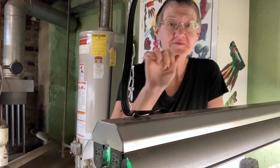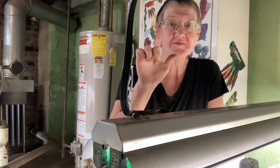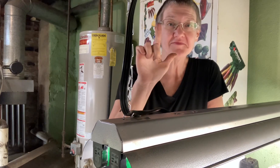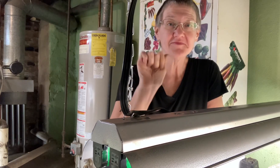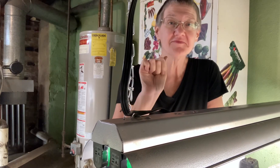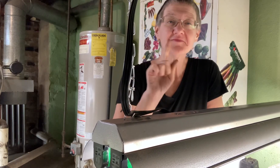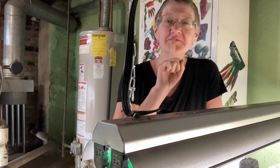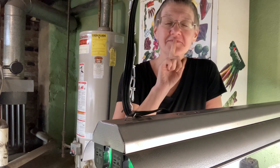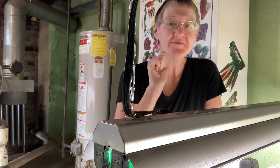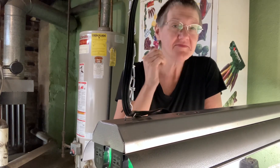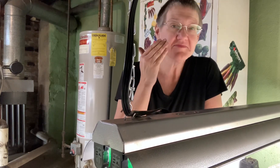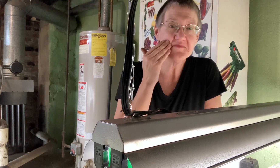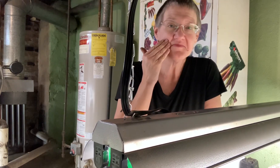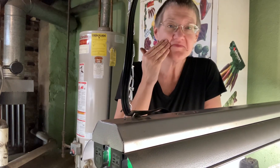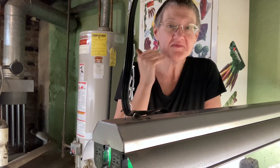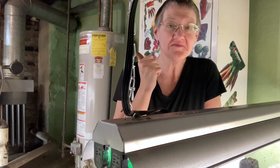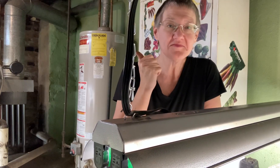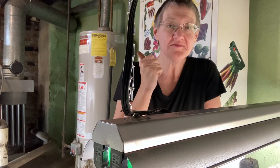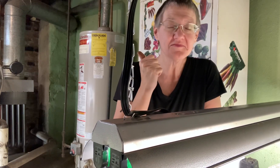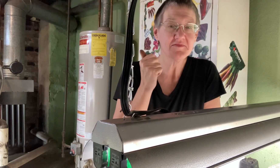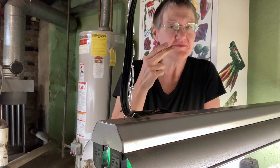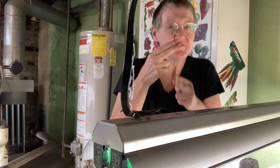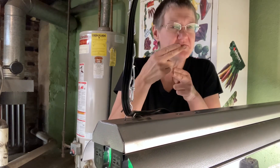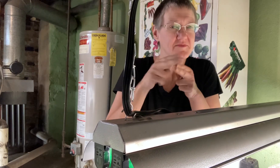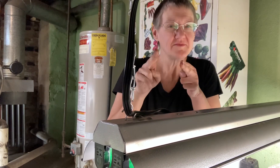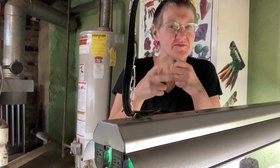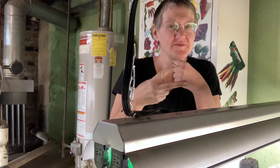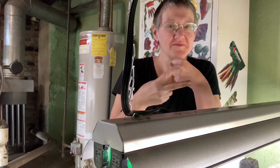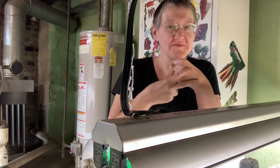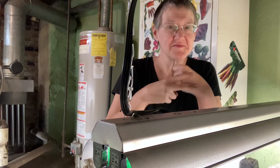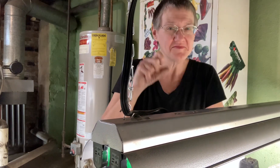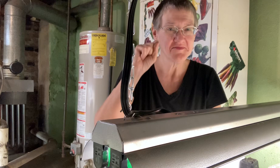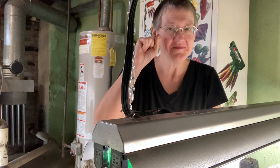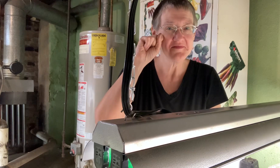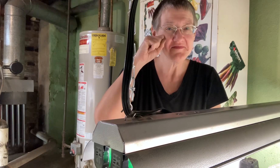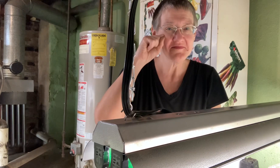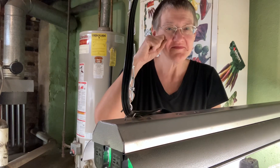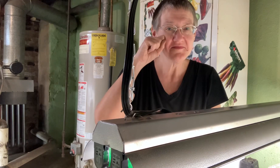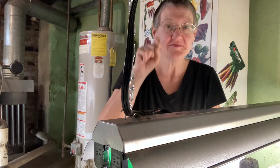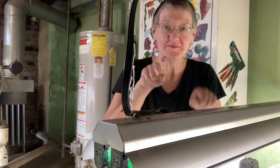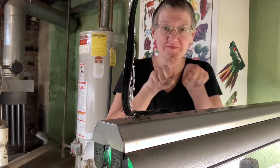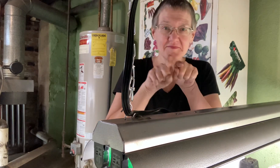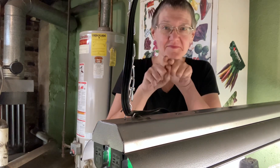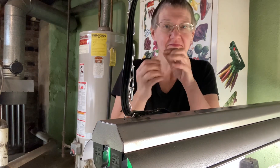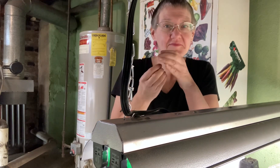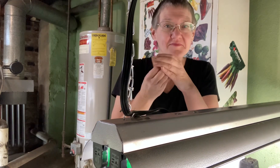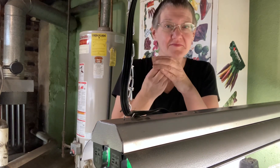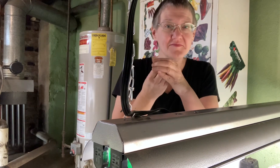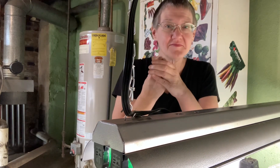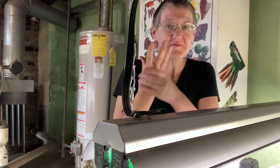Now, Walla Walla are a sweet, short storage onion.